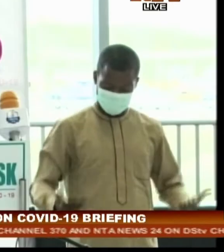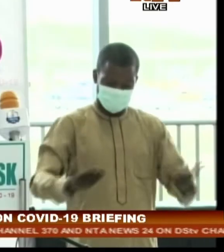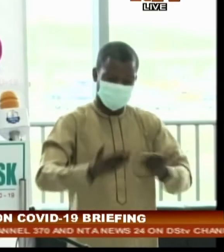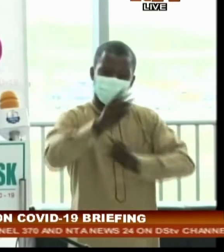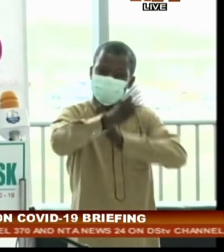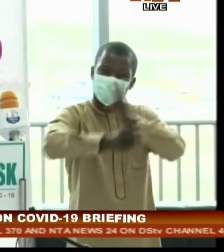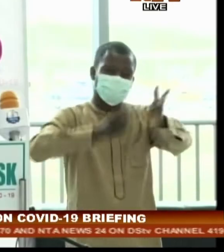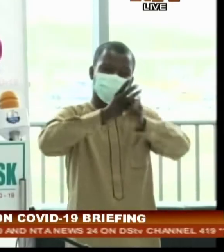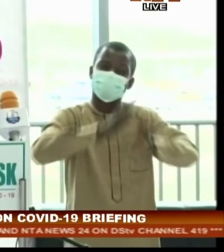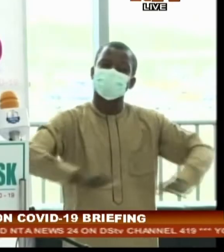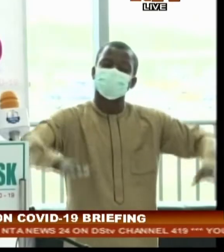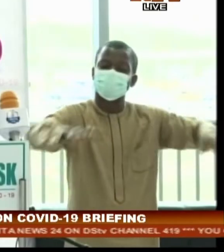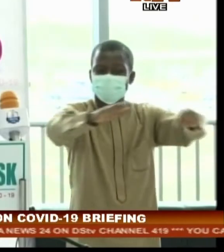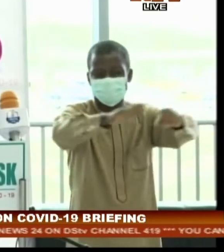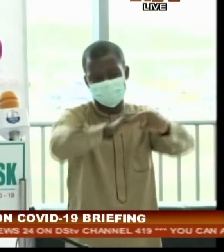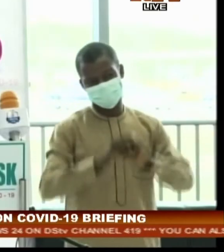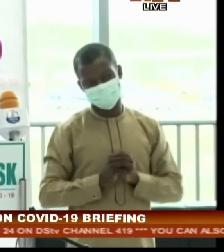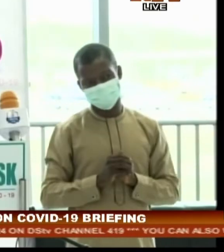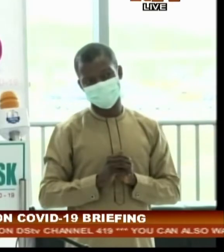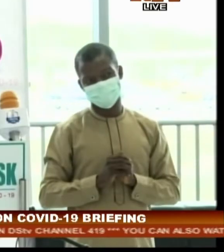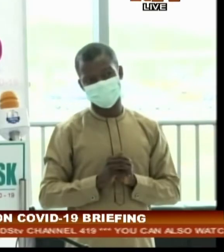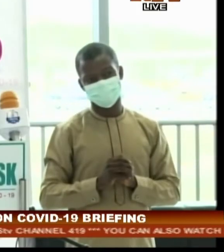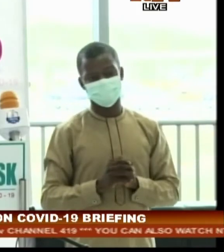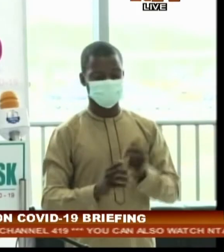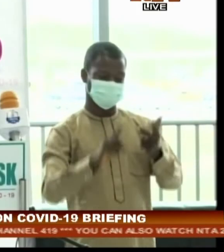worldwide. 3,